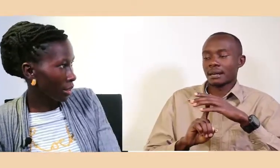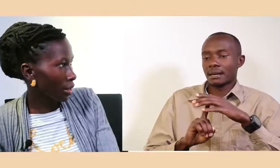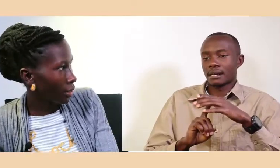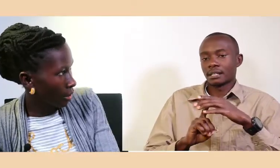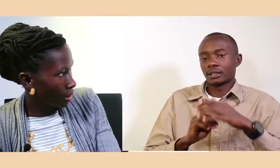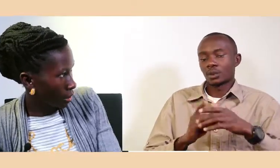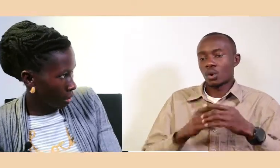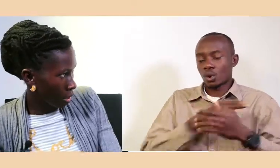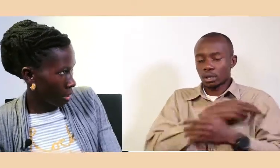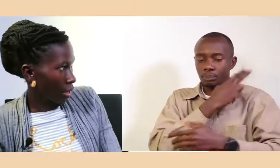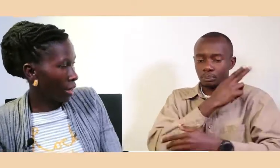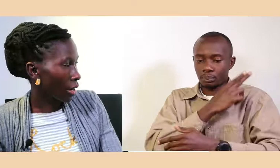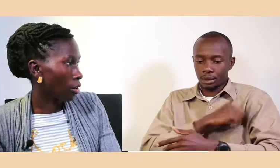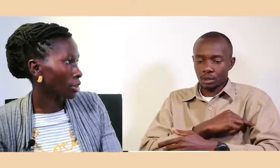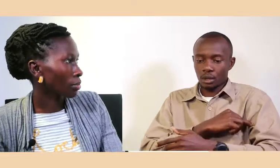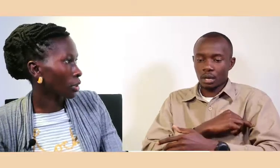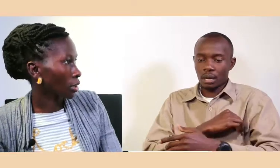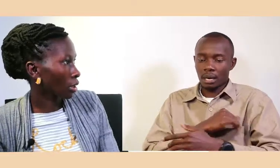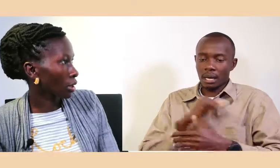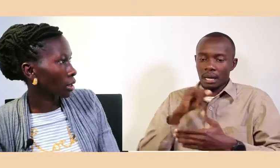admitted in a hospital.